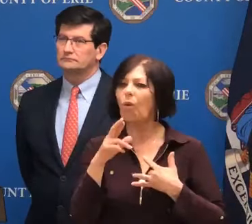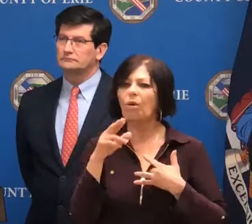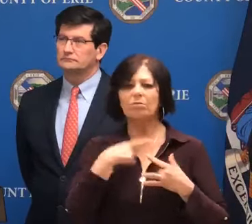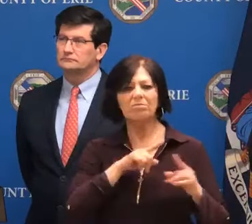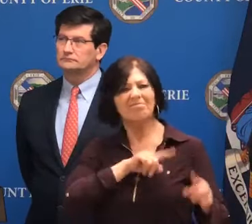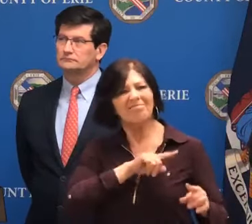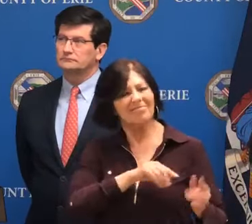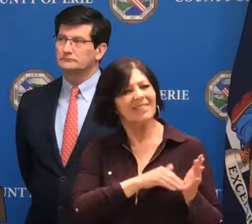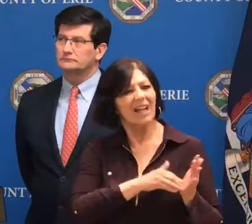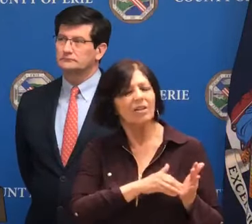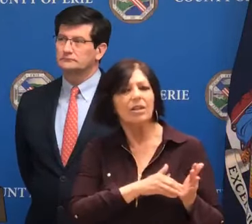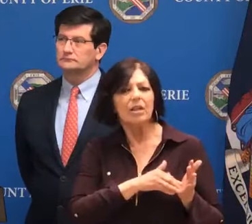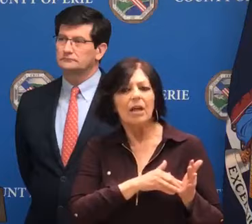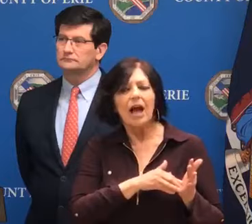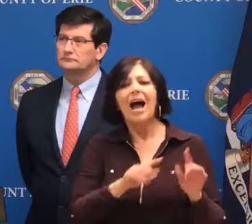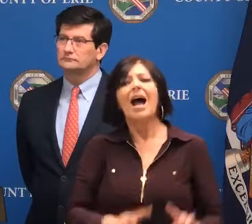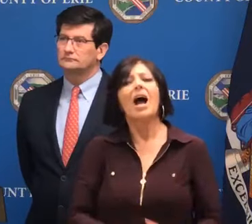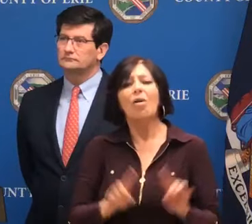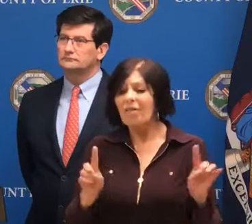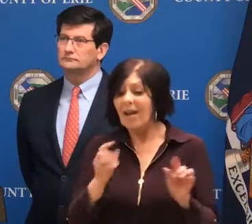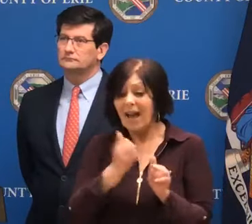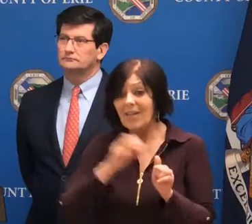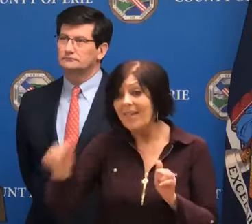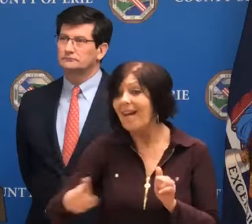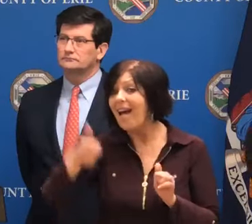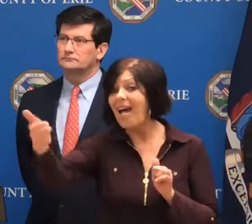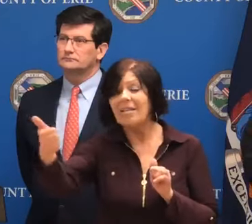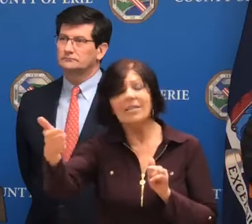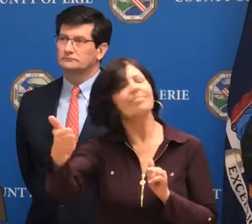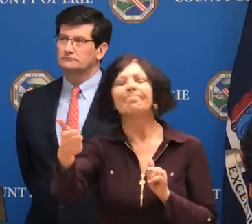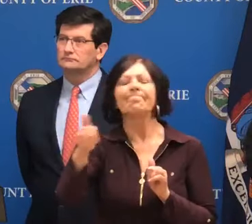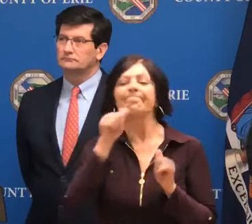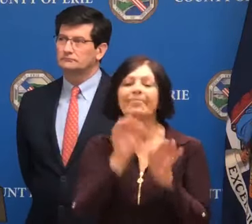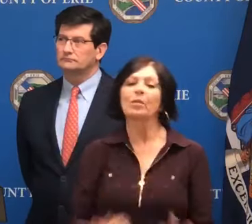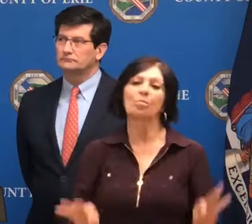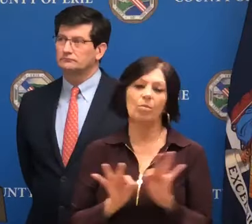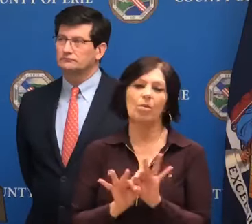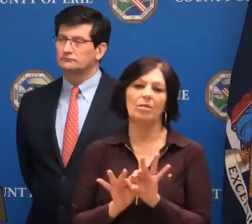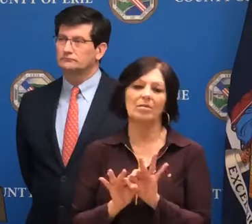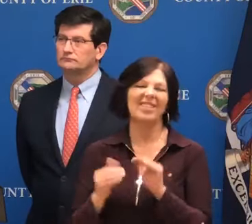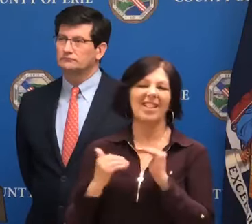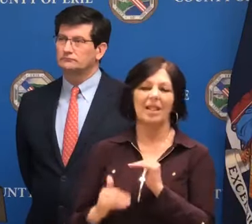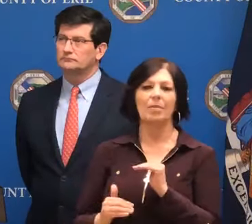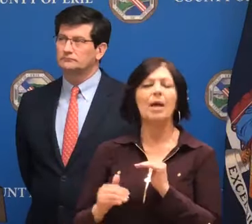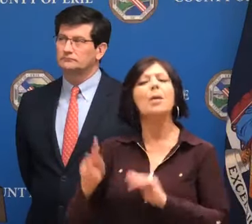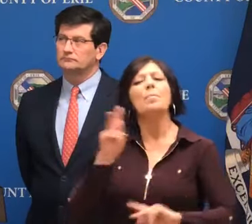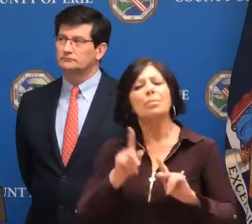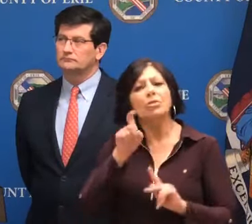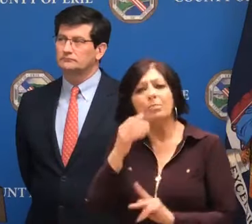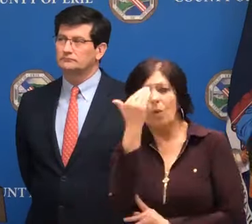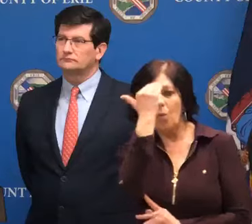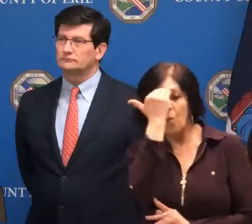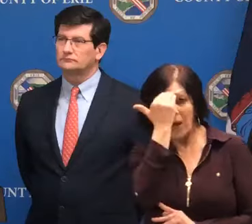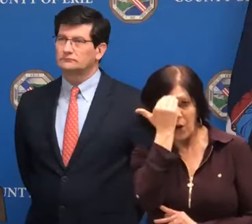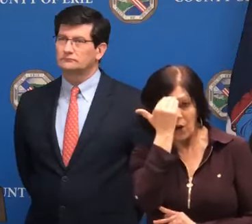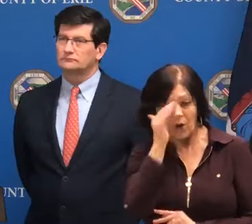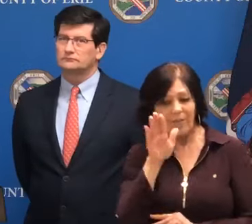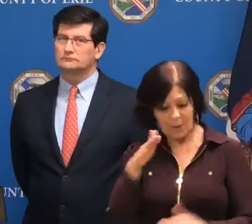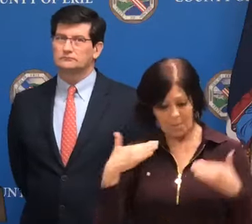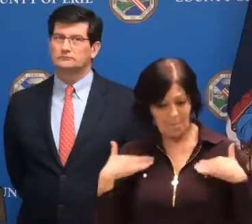disease that needs maintenance. However, everything else, I think we really need to limit. And again, people should be aware of